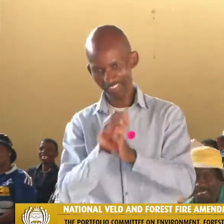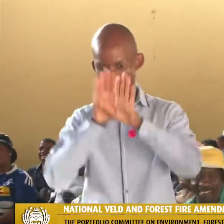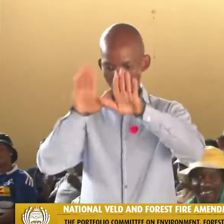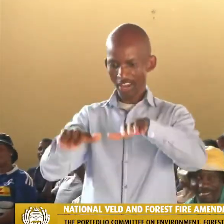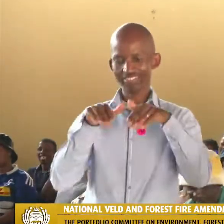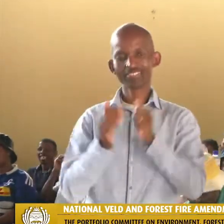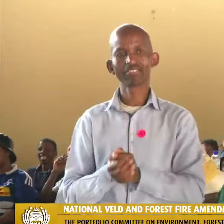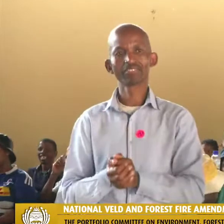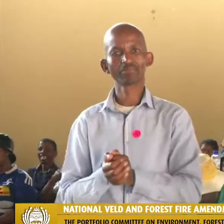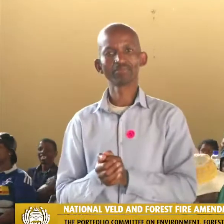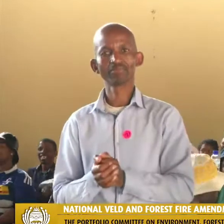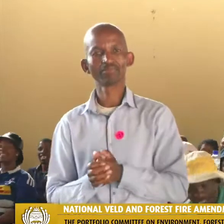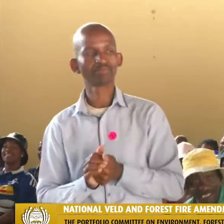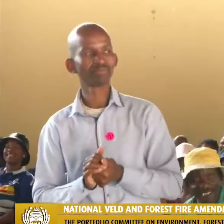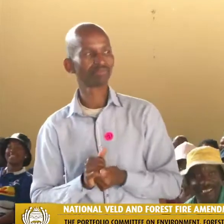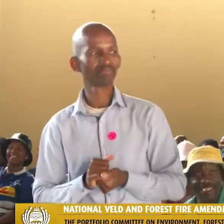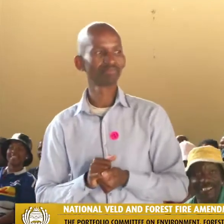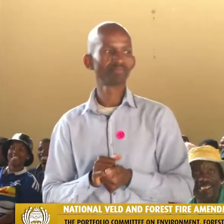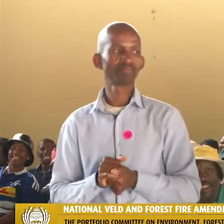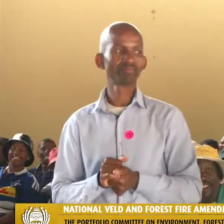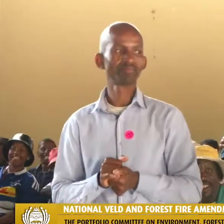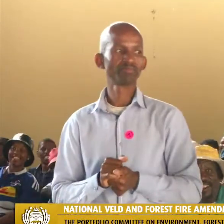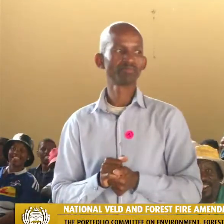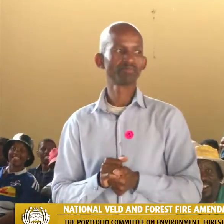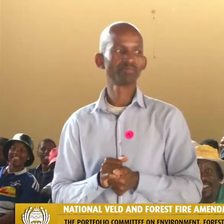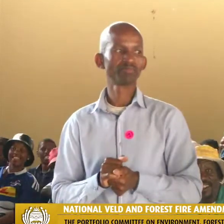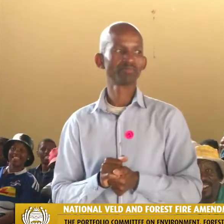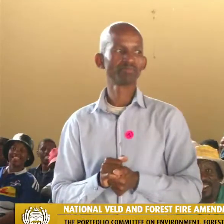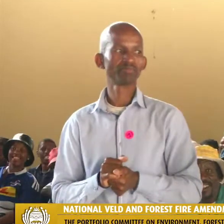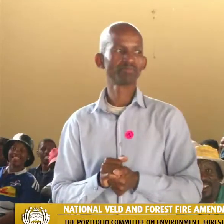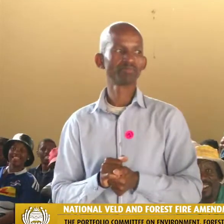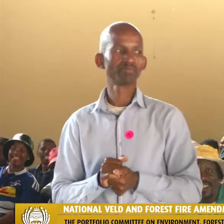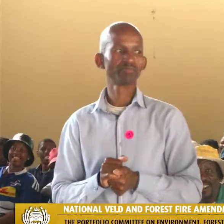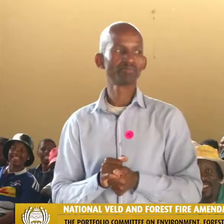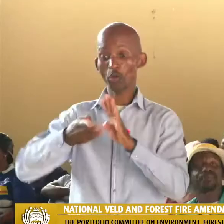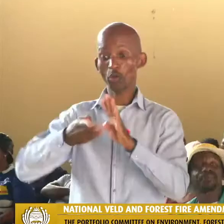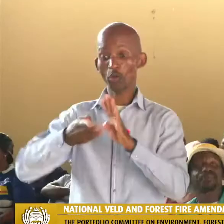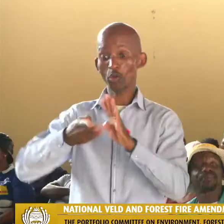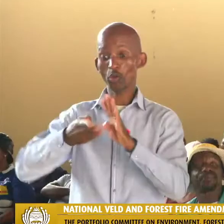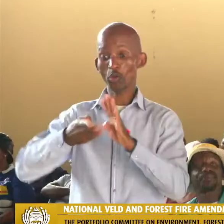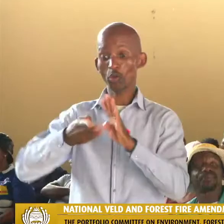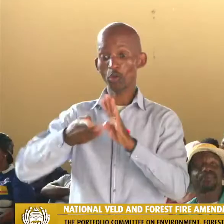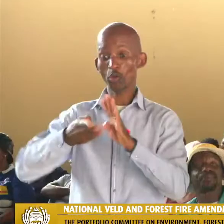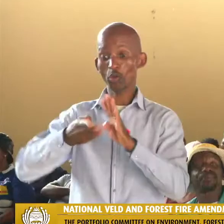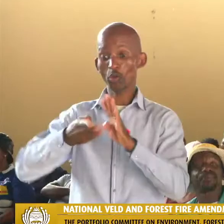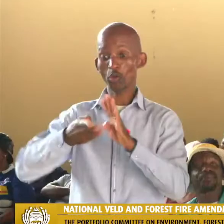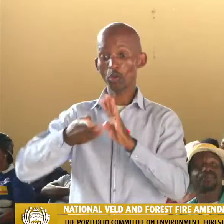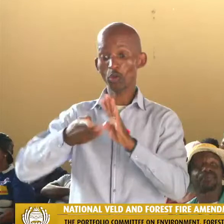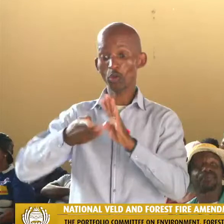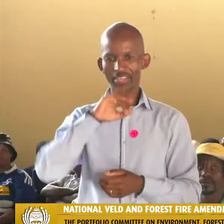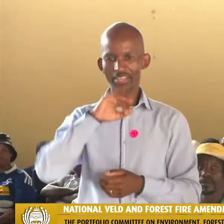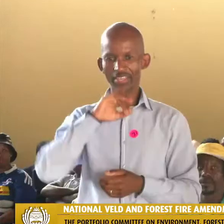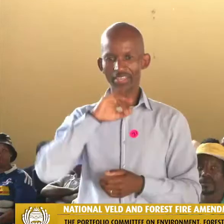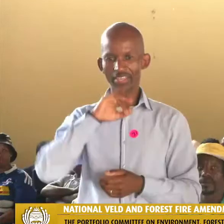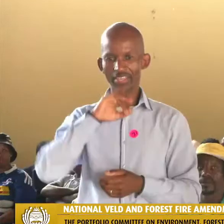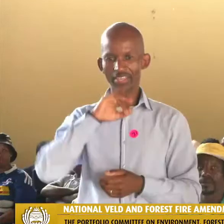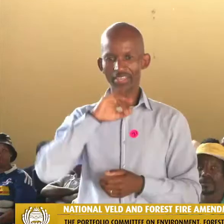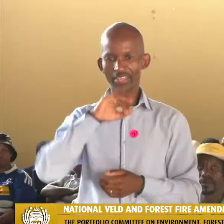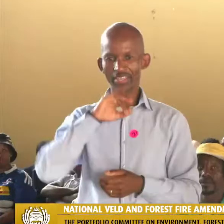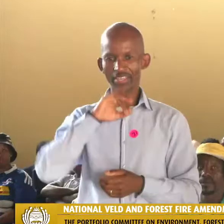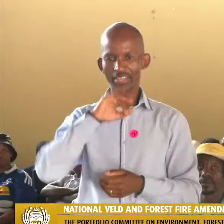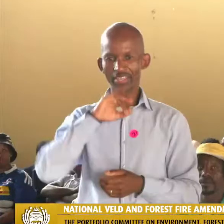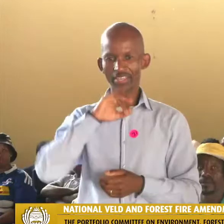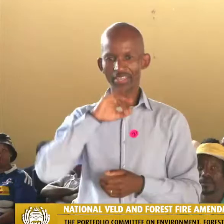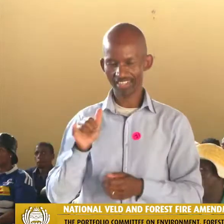Parliament. Thank you very much, members of parliament The Sitchawa fella settling mona. and the community at large. My